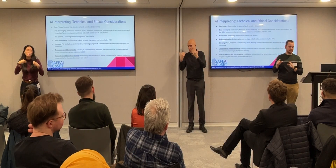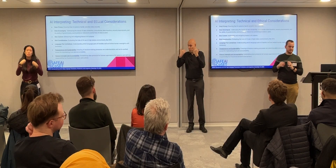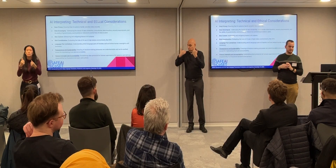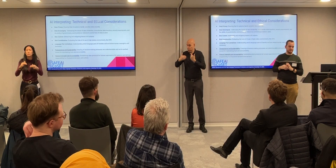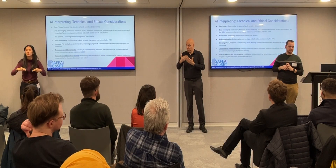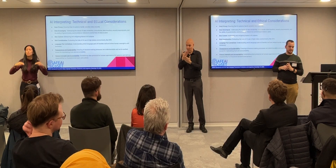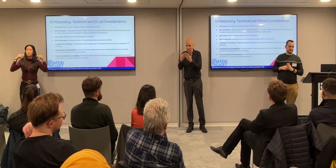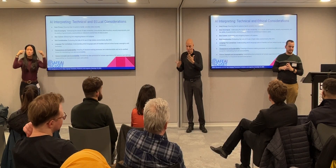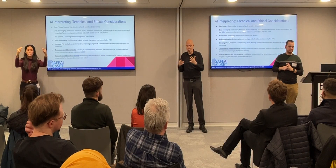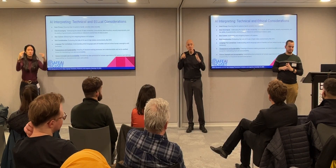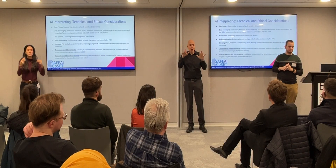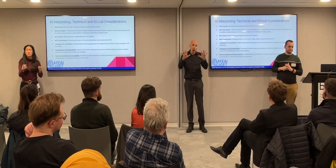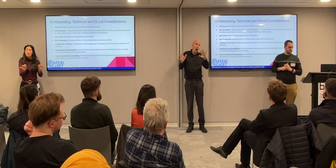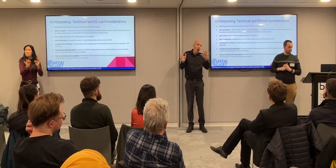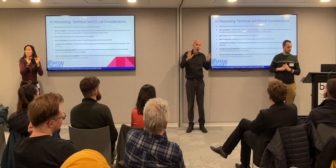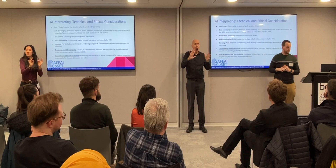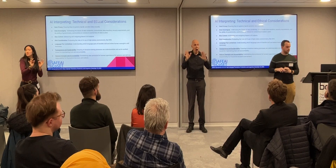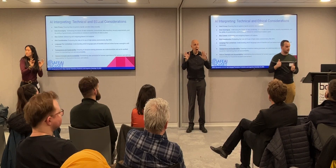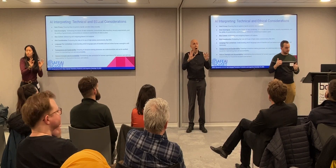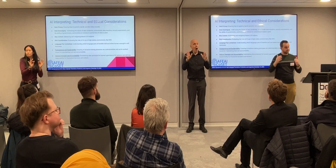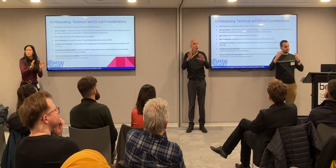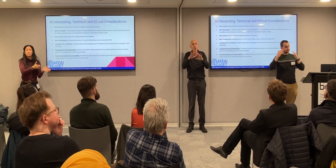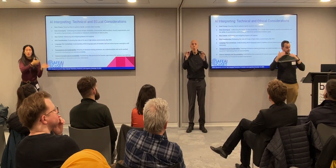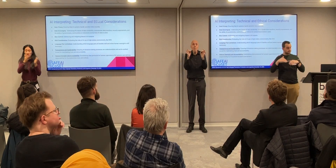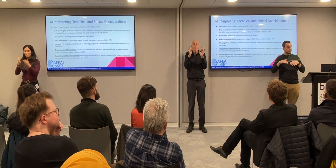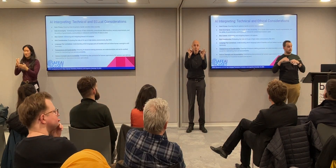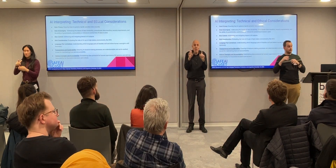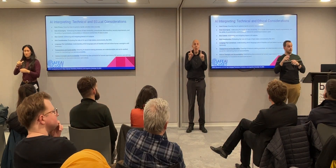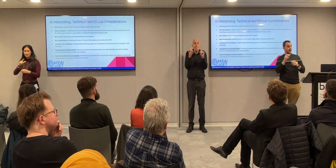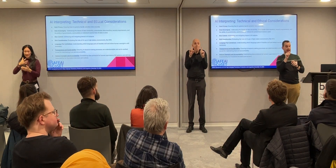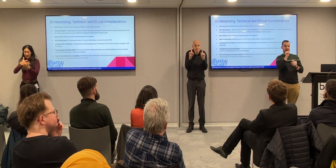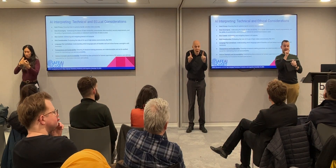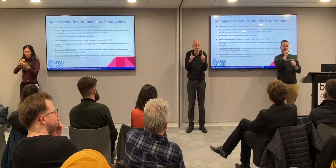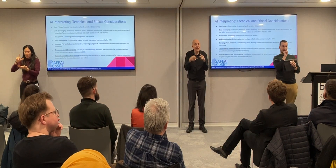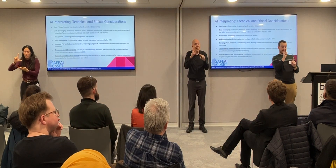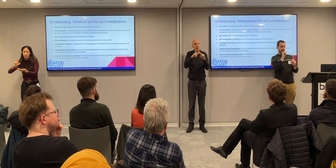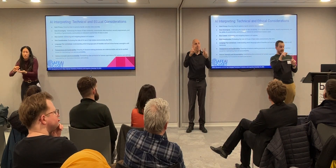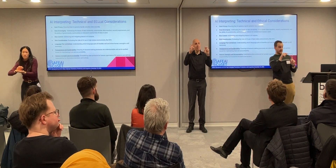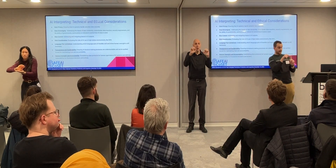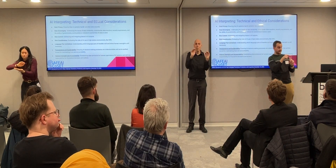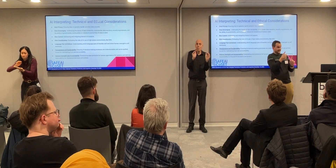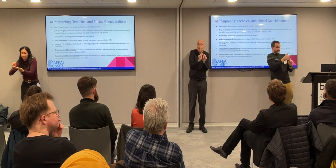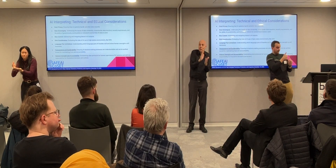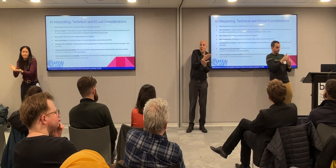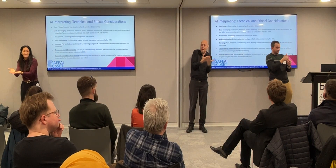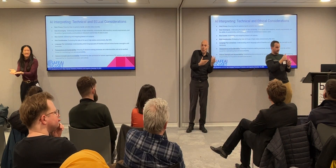kind of minority languages when you have a resource-rich language that you're moving between.